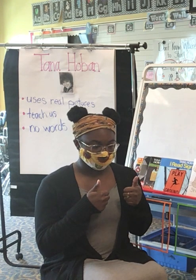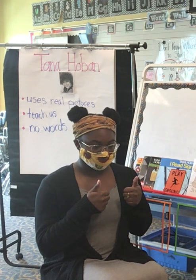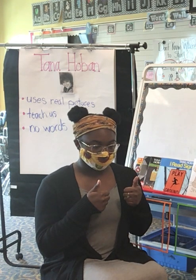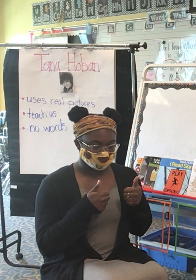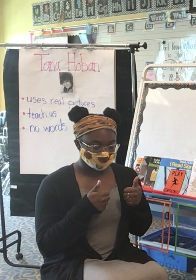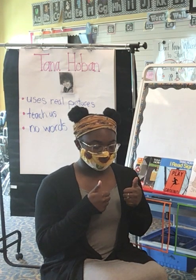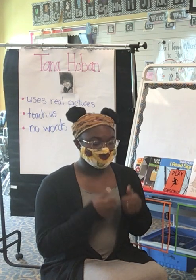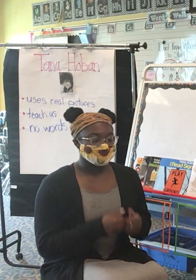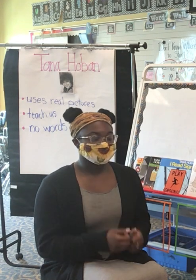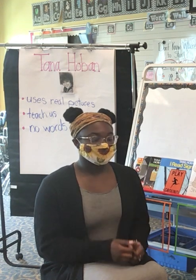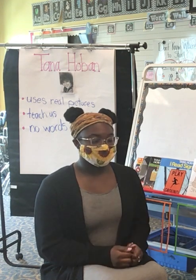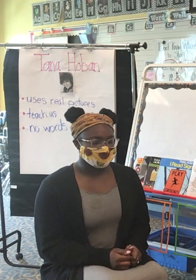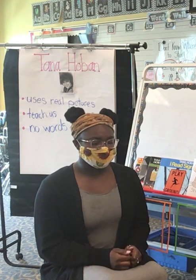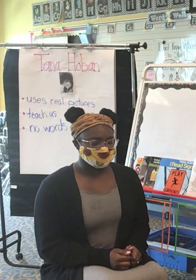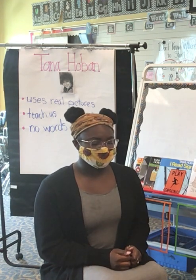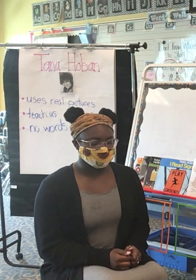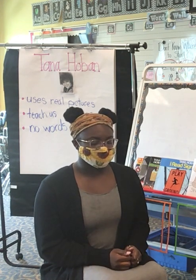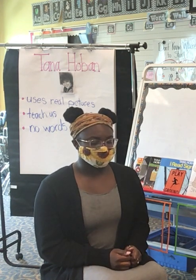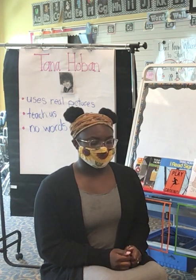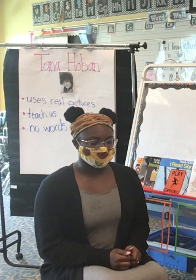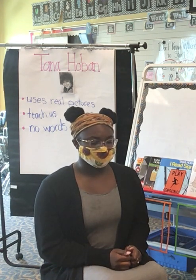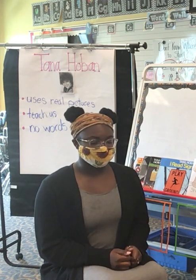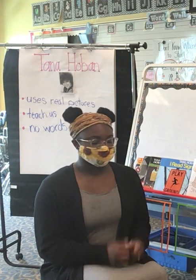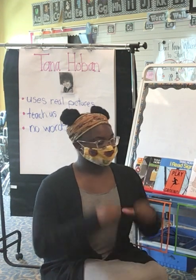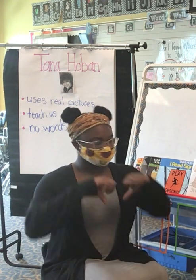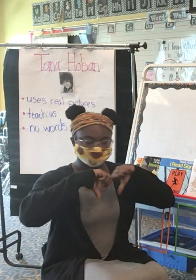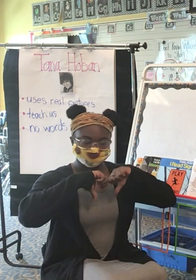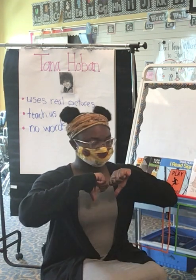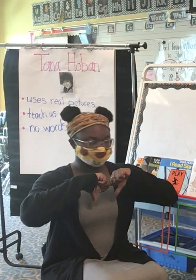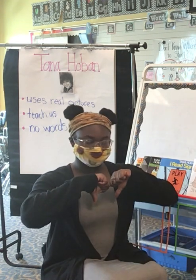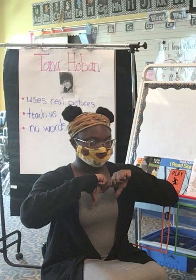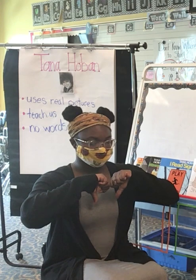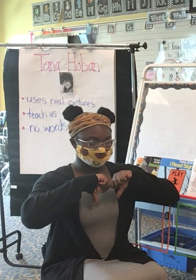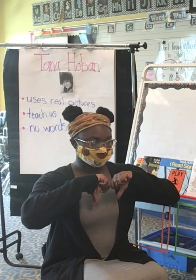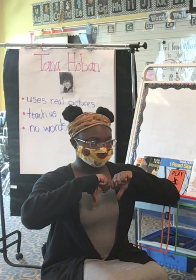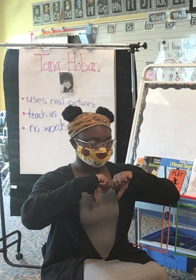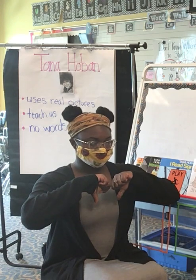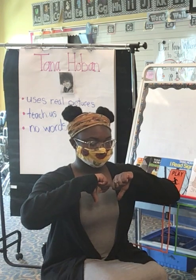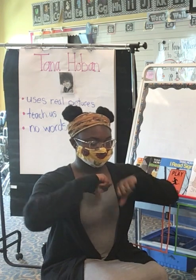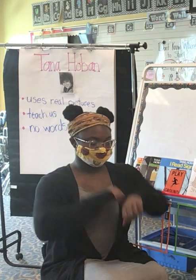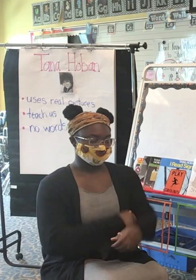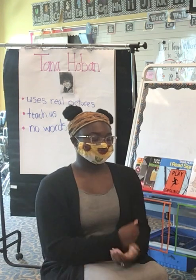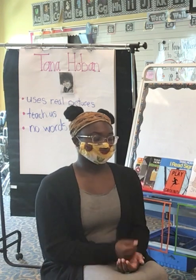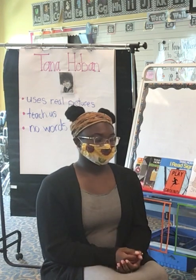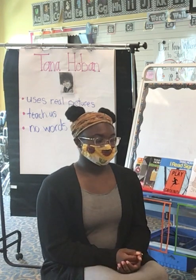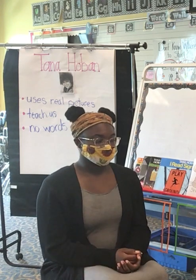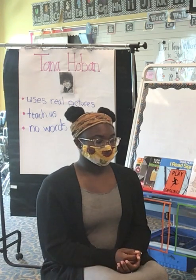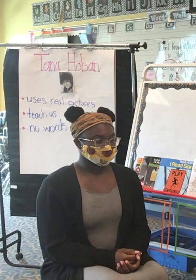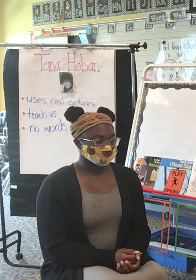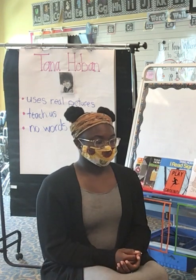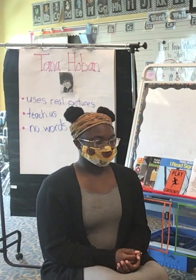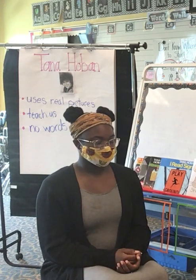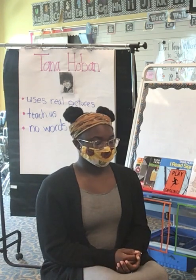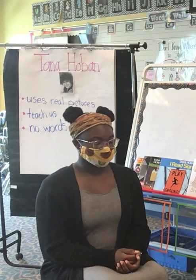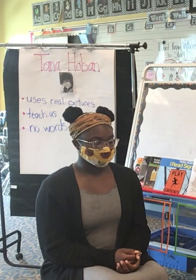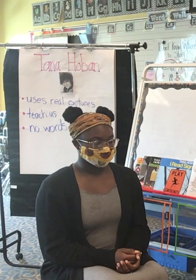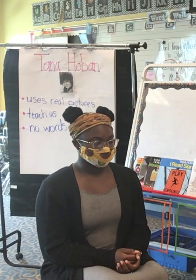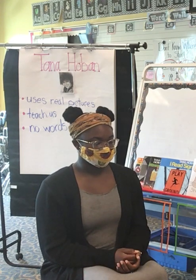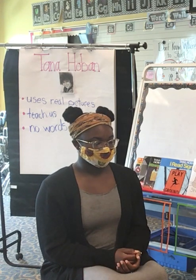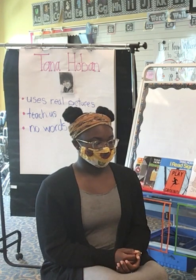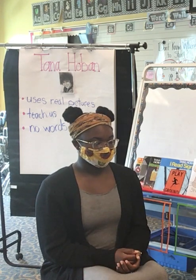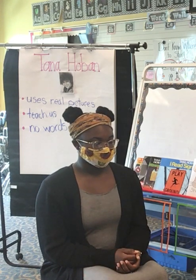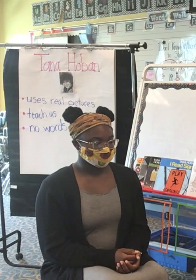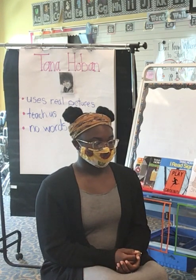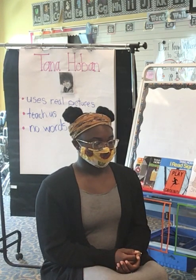Task, bent. Task, bent. But you're right, those do not rhyme. Let's keep listening for words that have the same sound